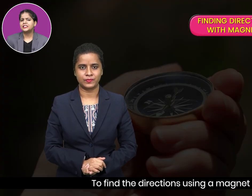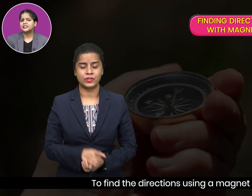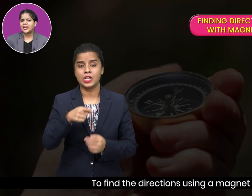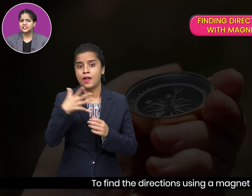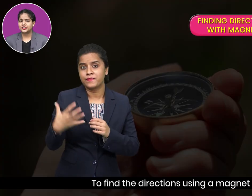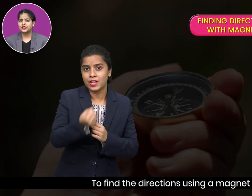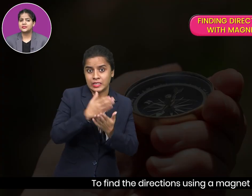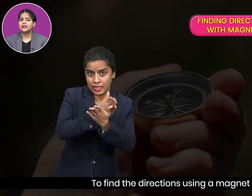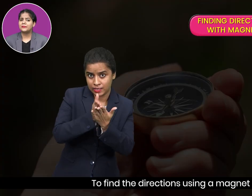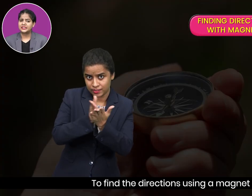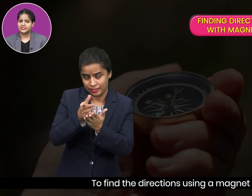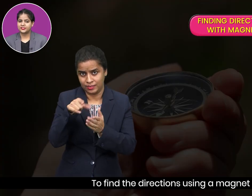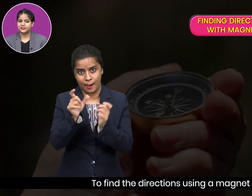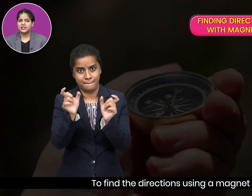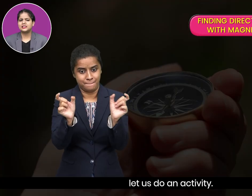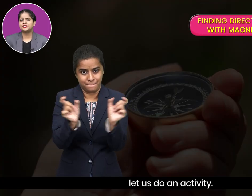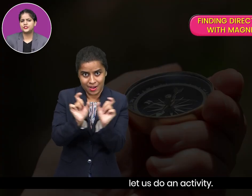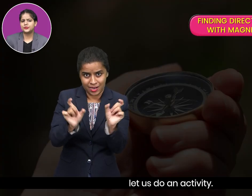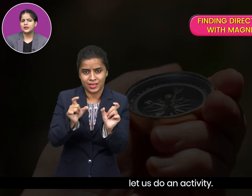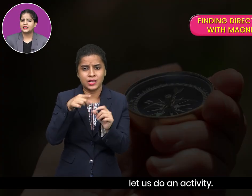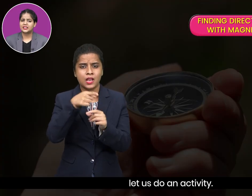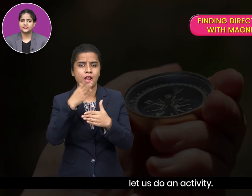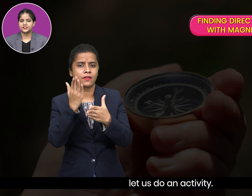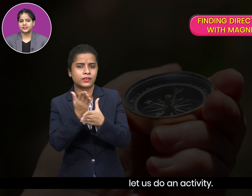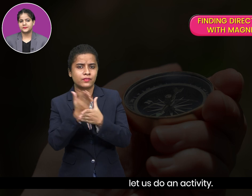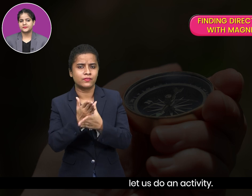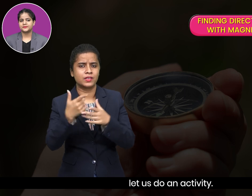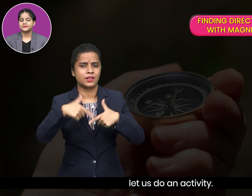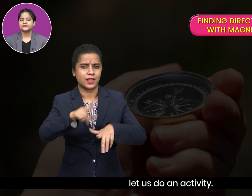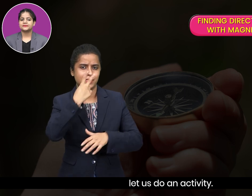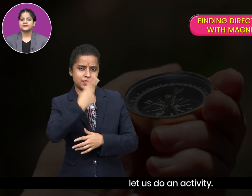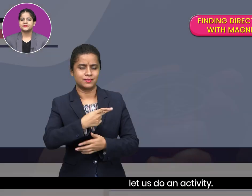To find the direction using a magnet, let's do an activity.